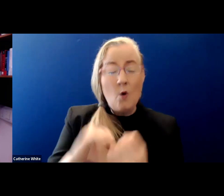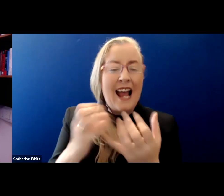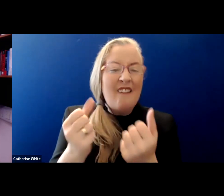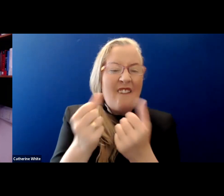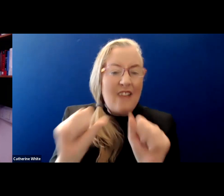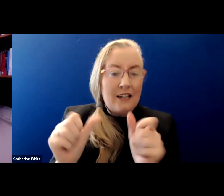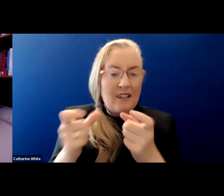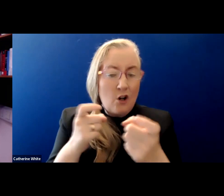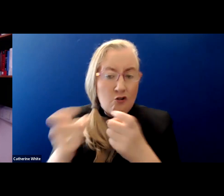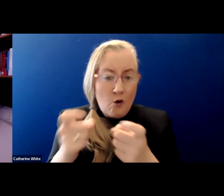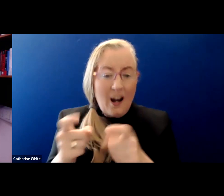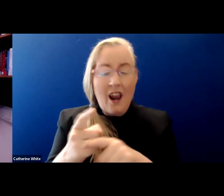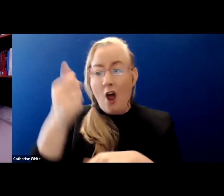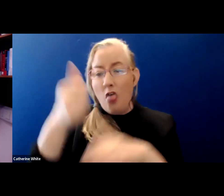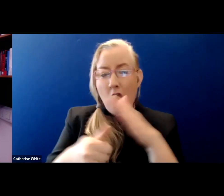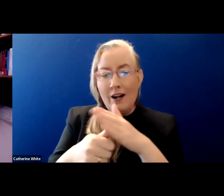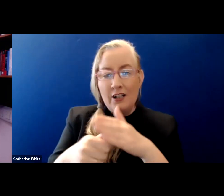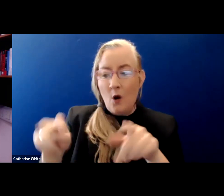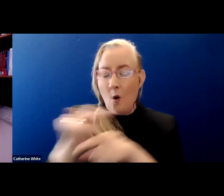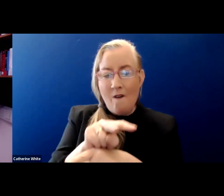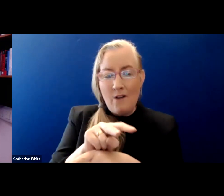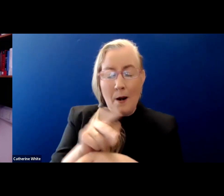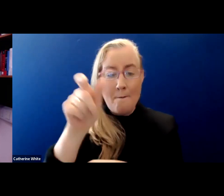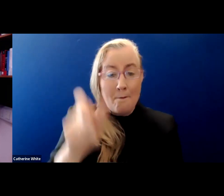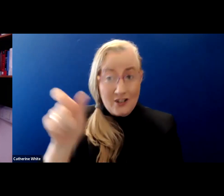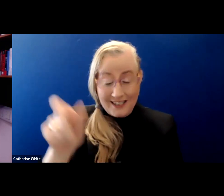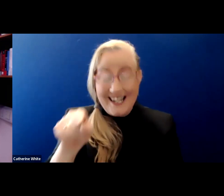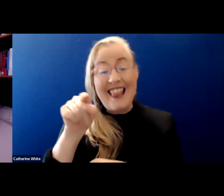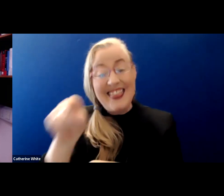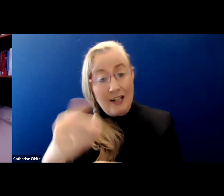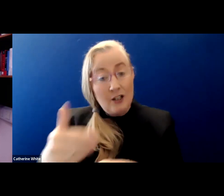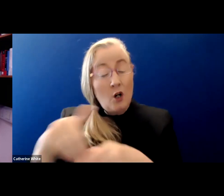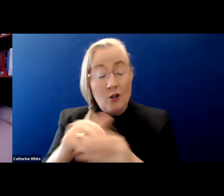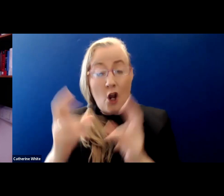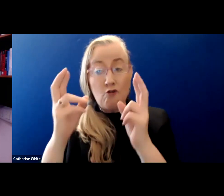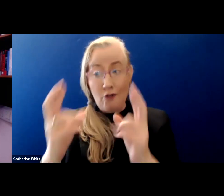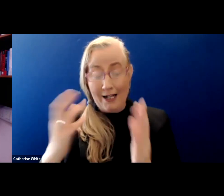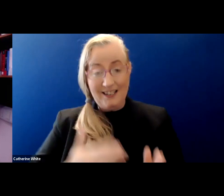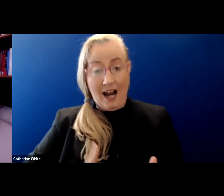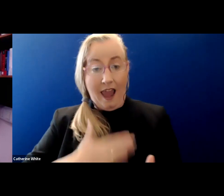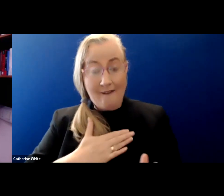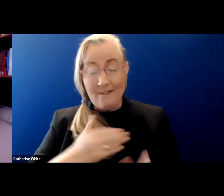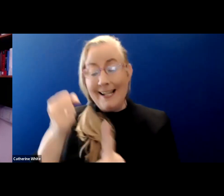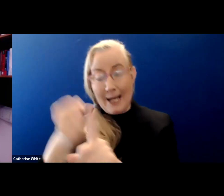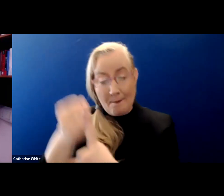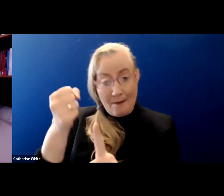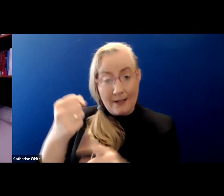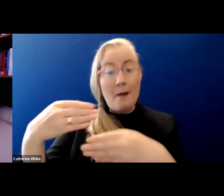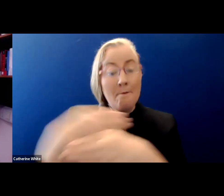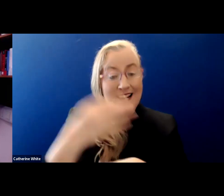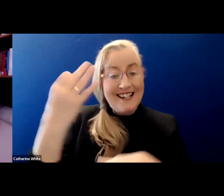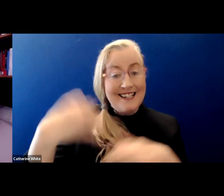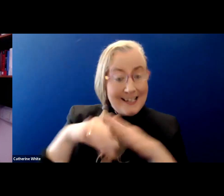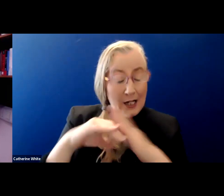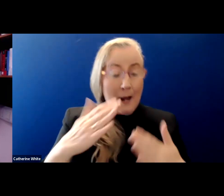territory or authority and control over persons to include situations where the right to life is impacted by a state's